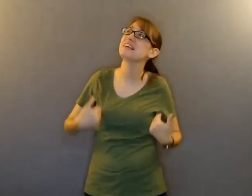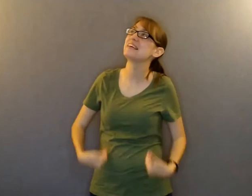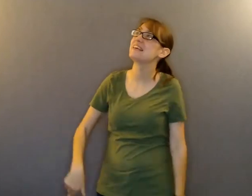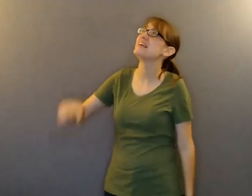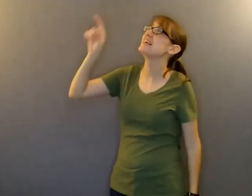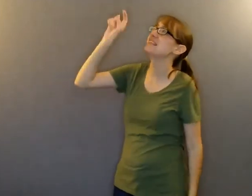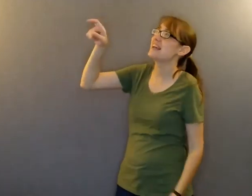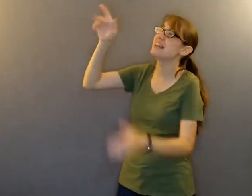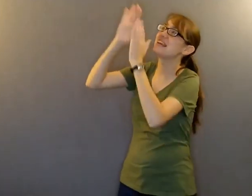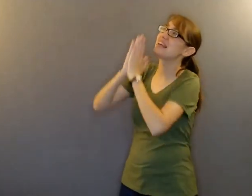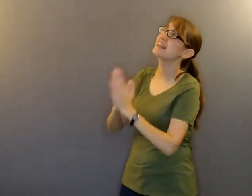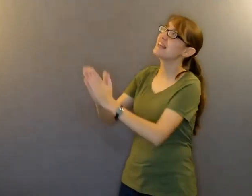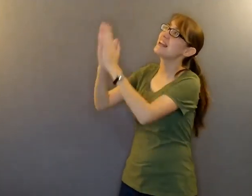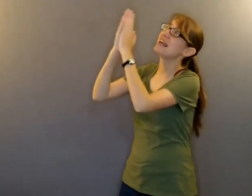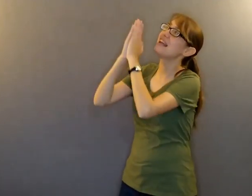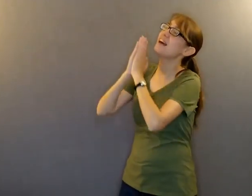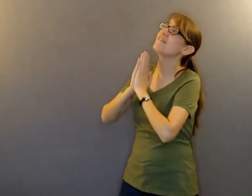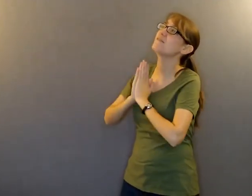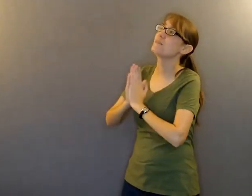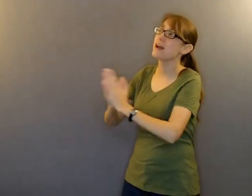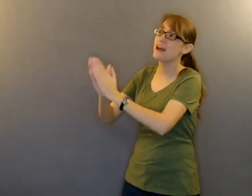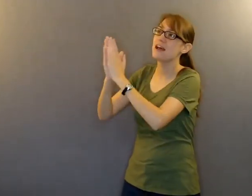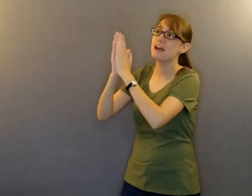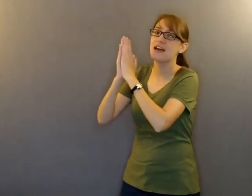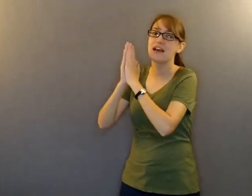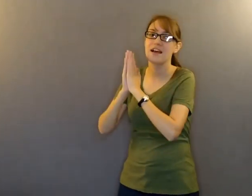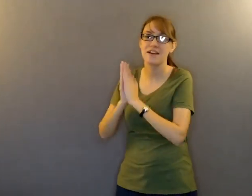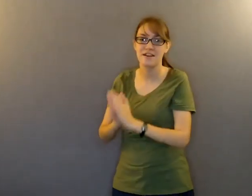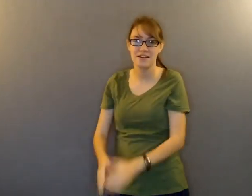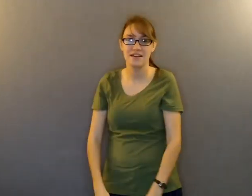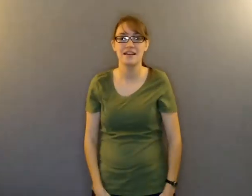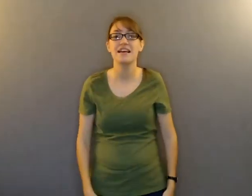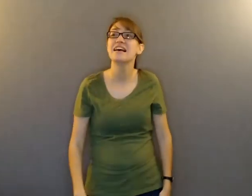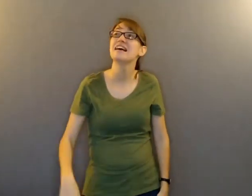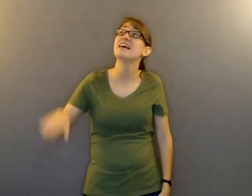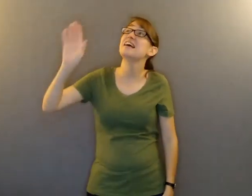Lord, standing in the need of prayer.